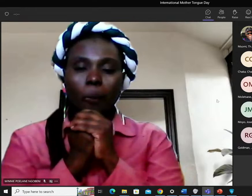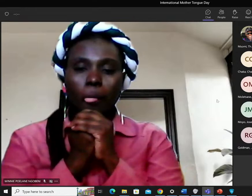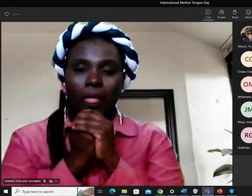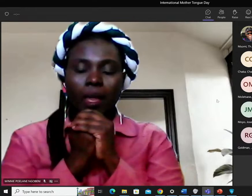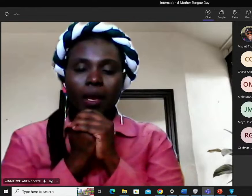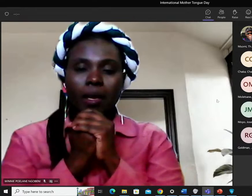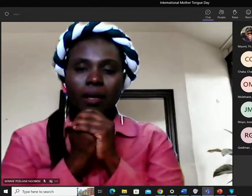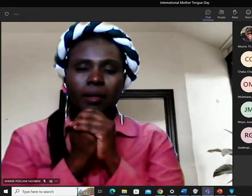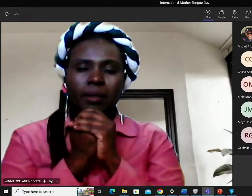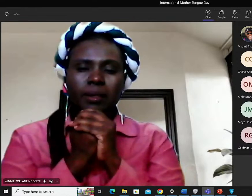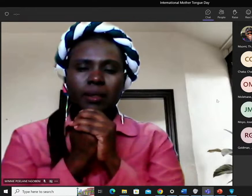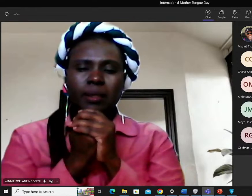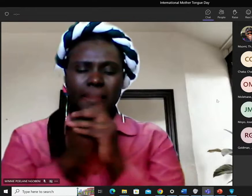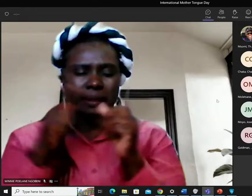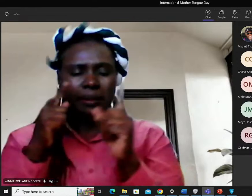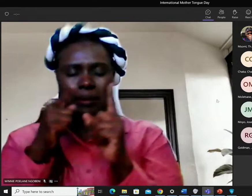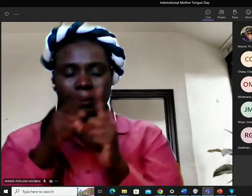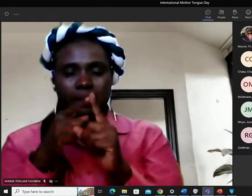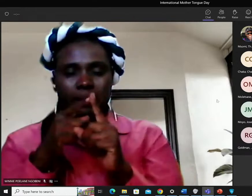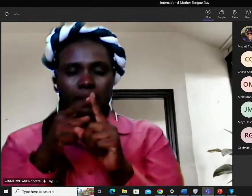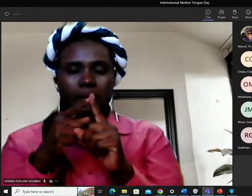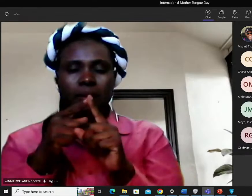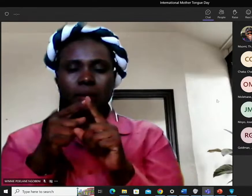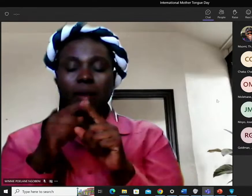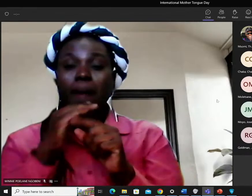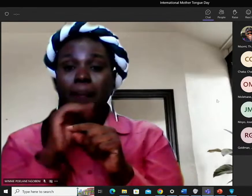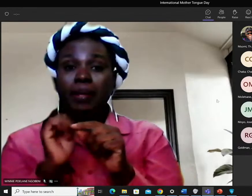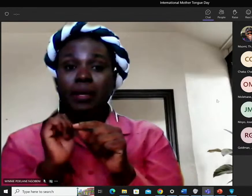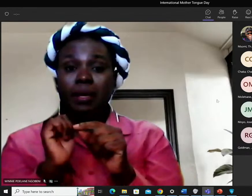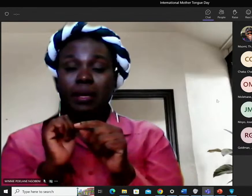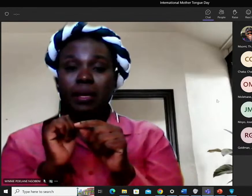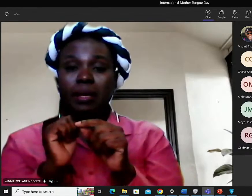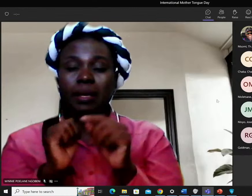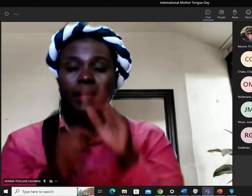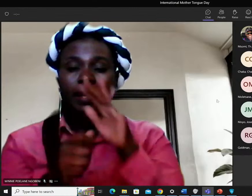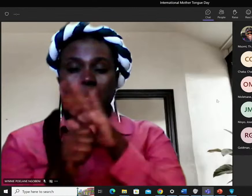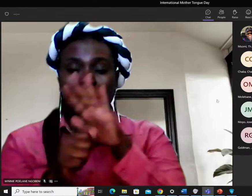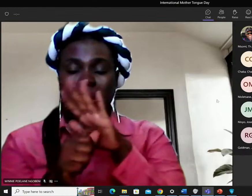in defining and being able to understand the necessity in the